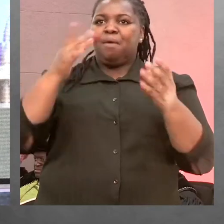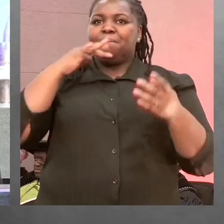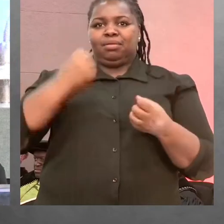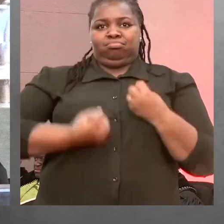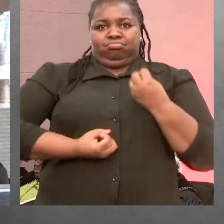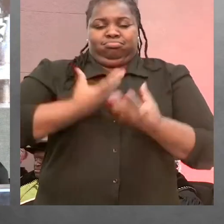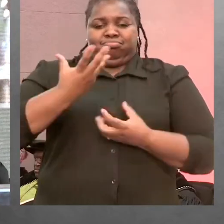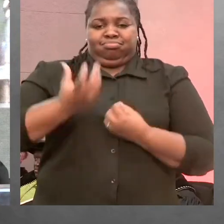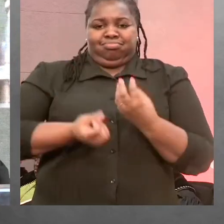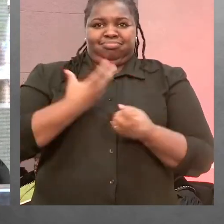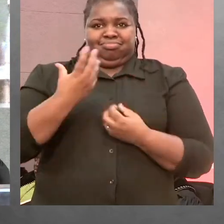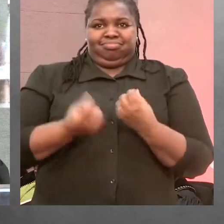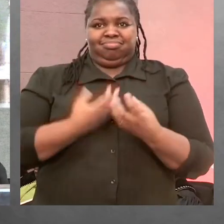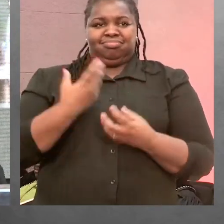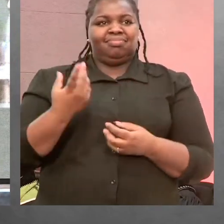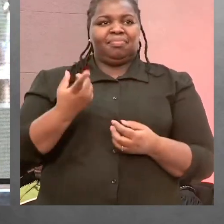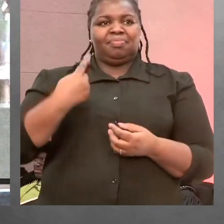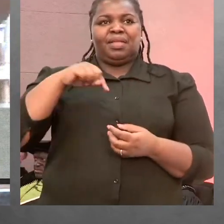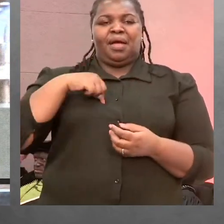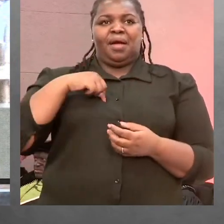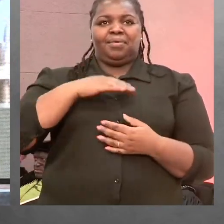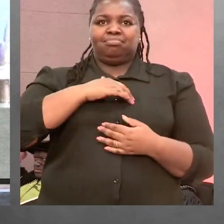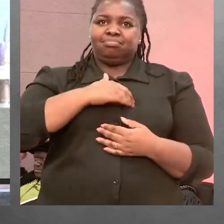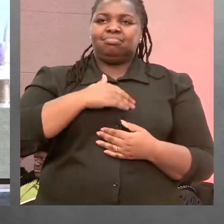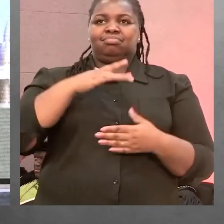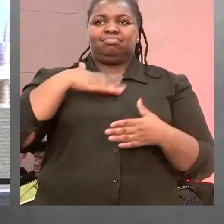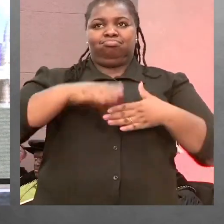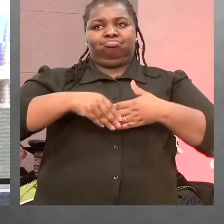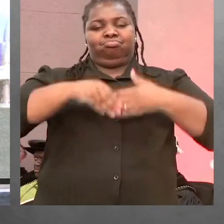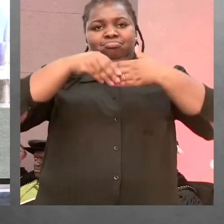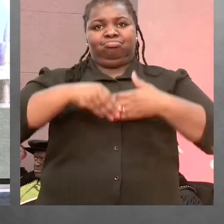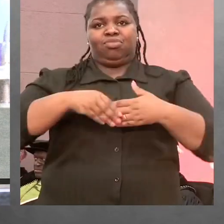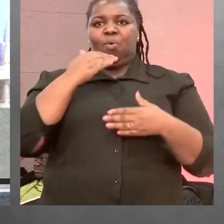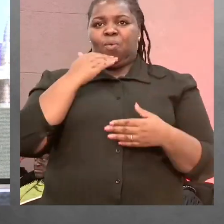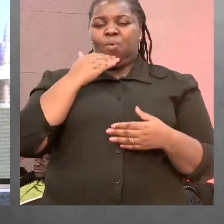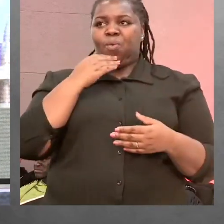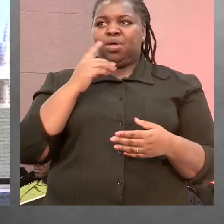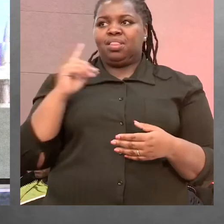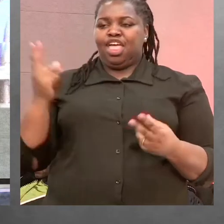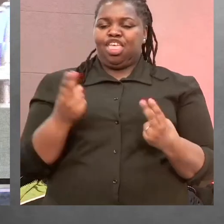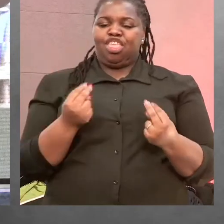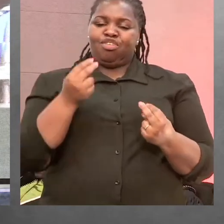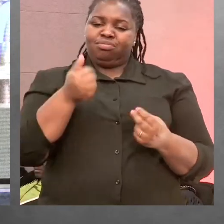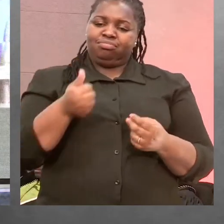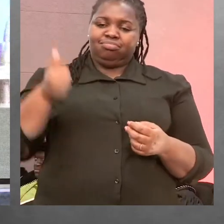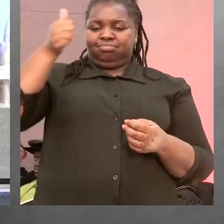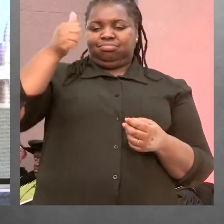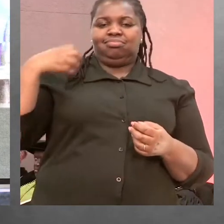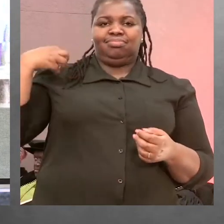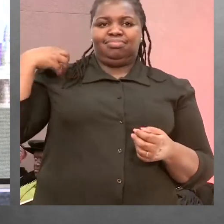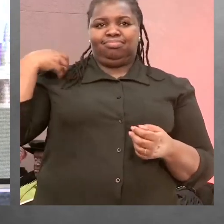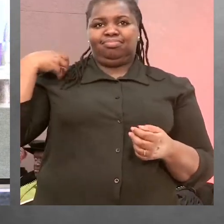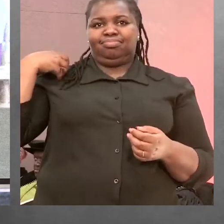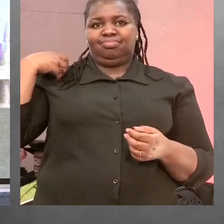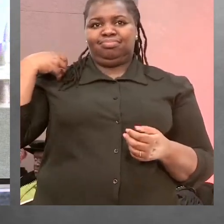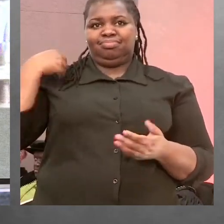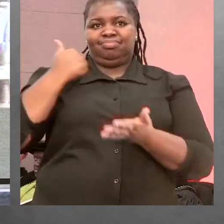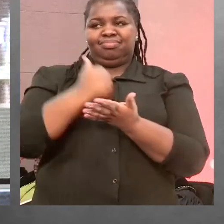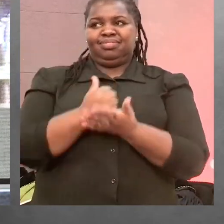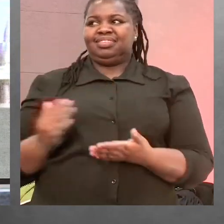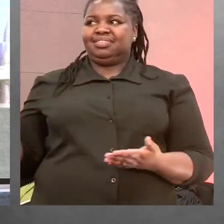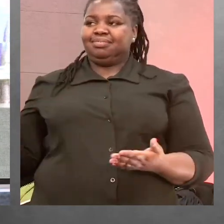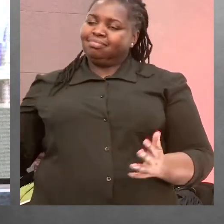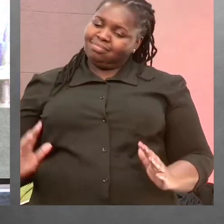express our heartfelt congratulations to the newly appointed Chancellor, Siti